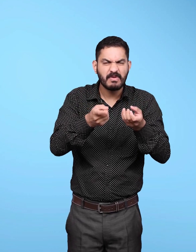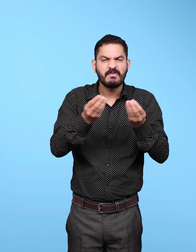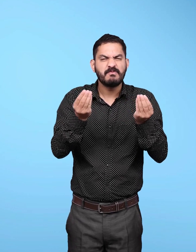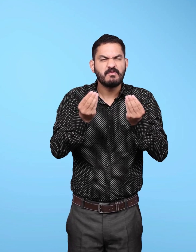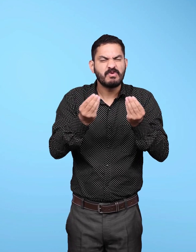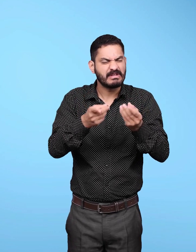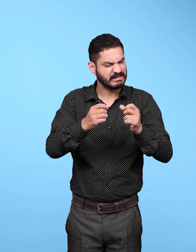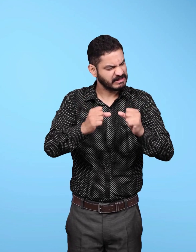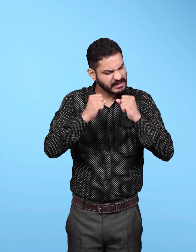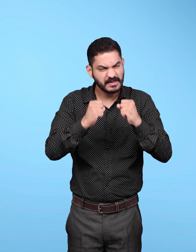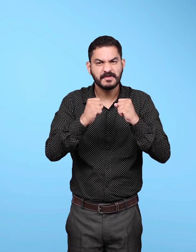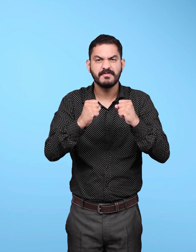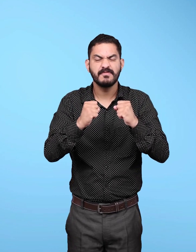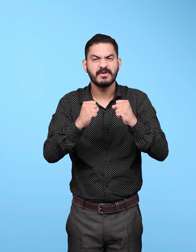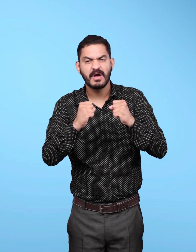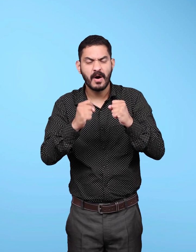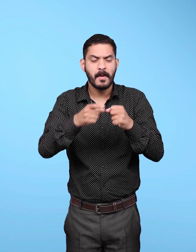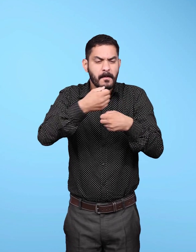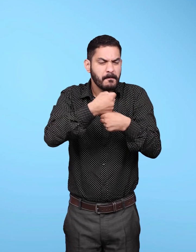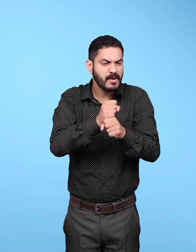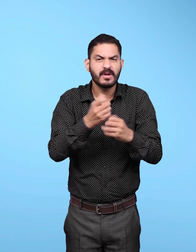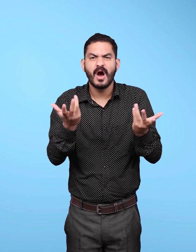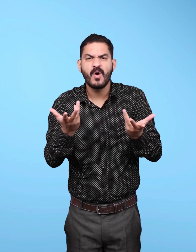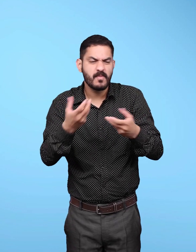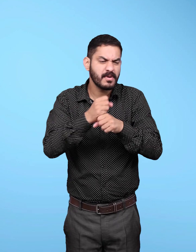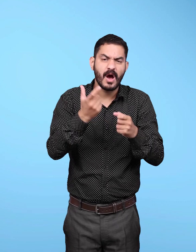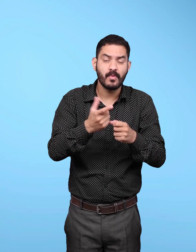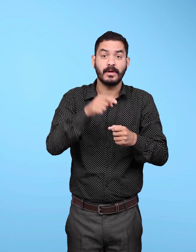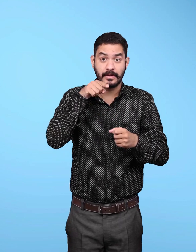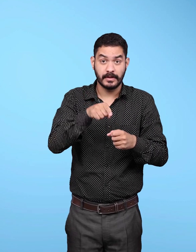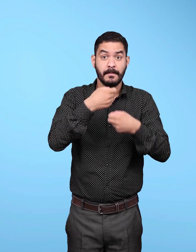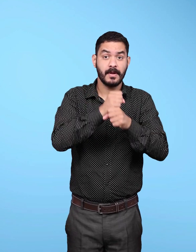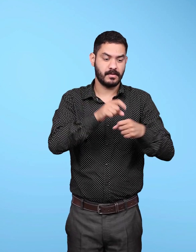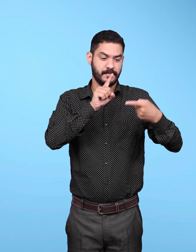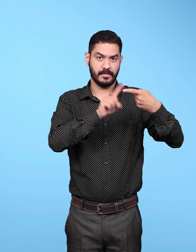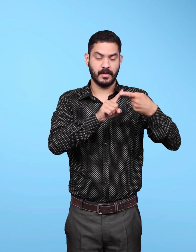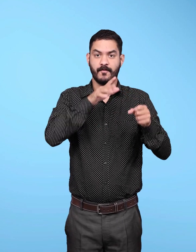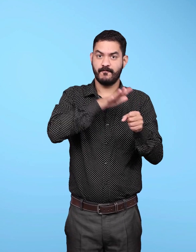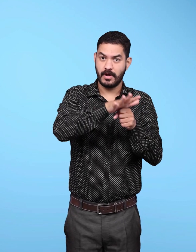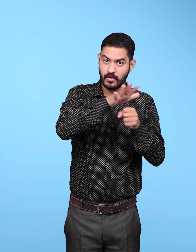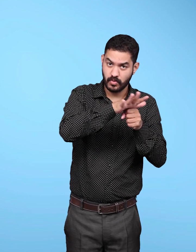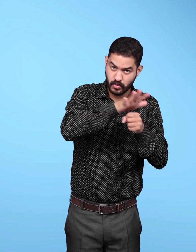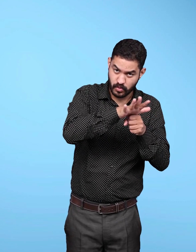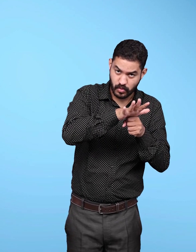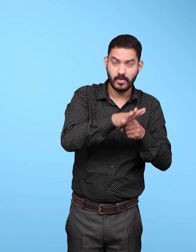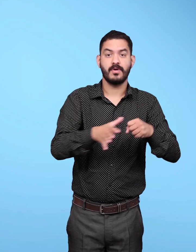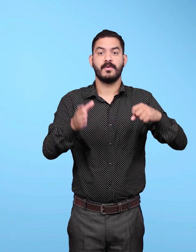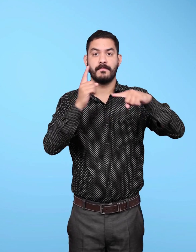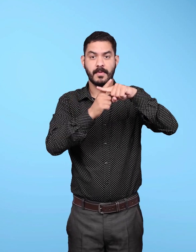Perhaps some are yet to be discovered by archaeologists. Others, made of wood, mud brick,